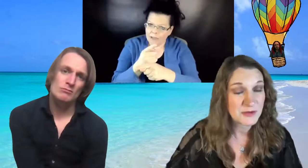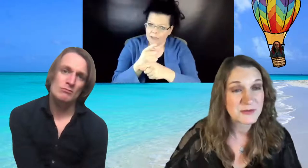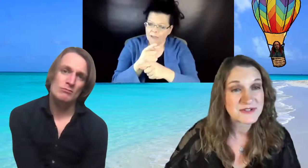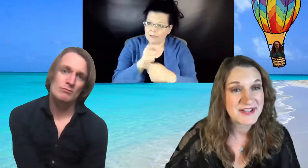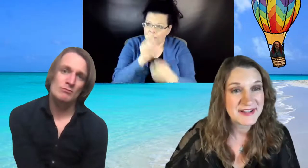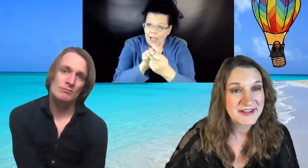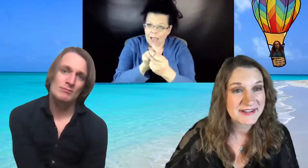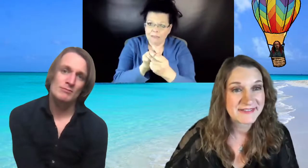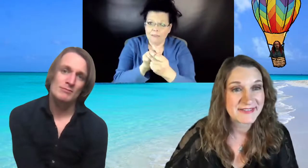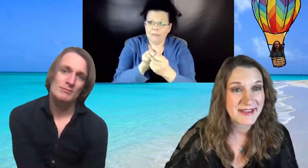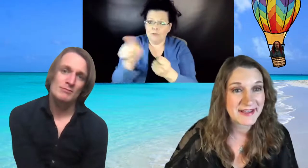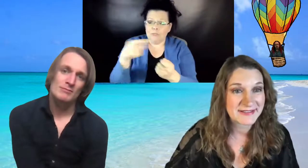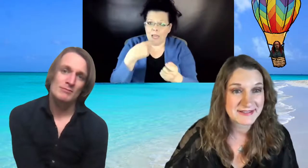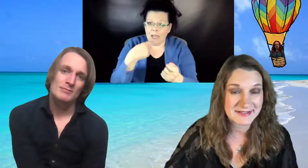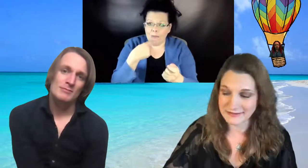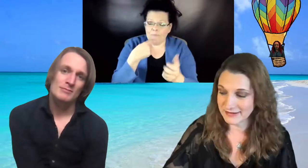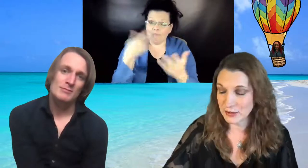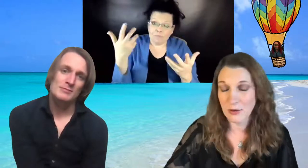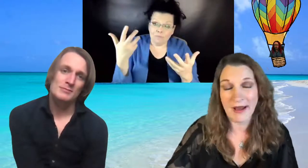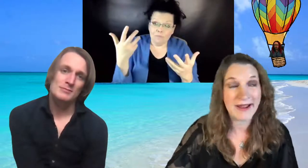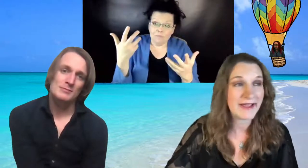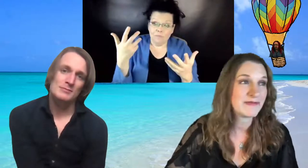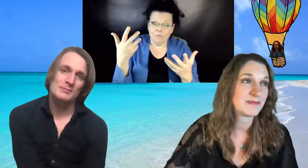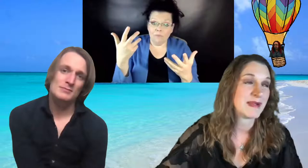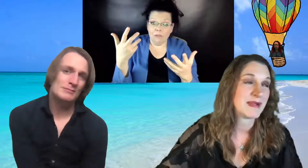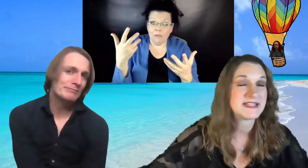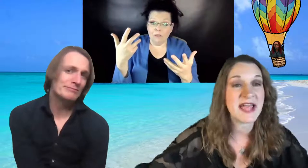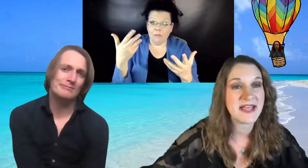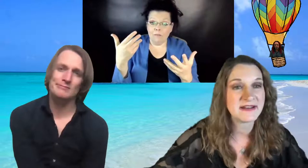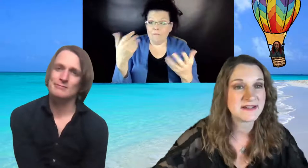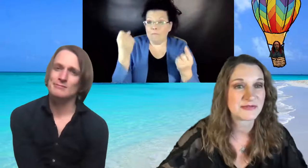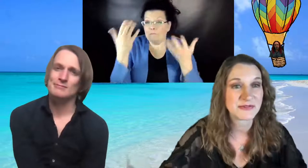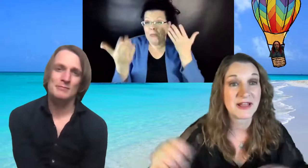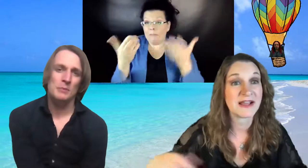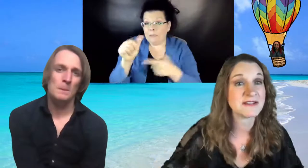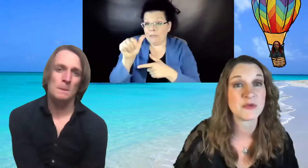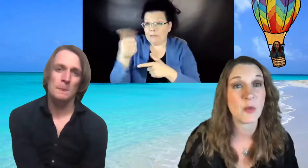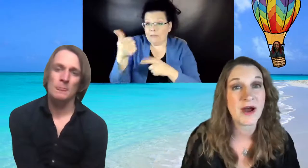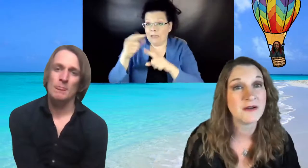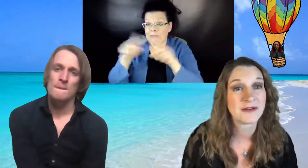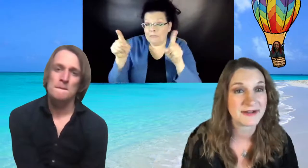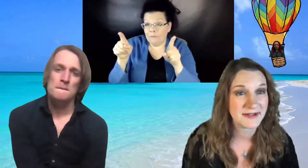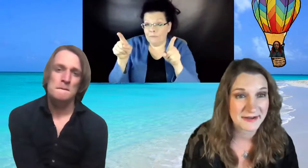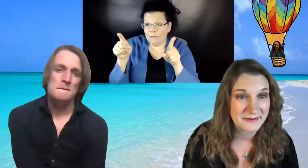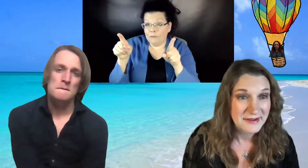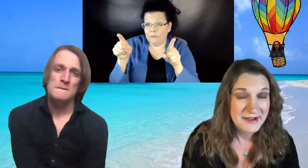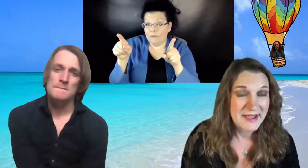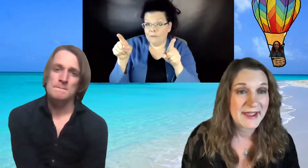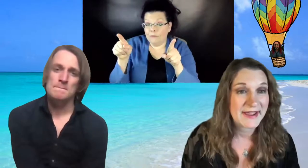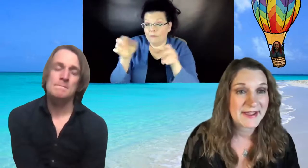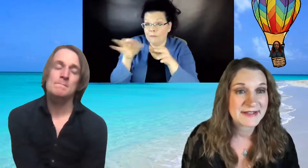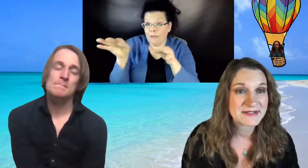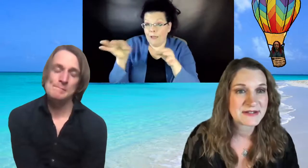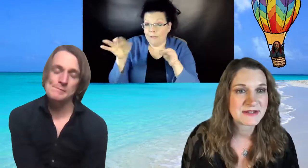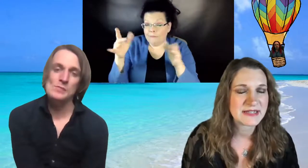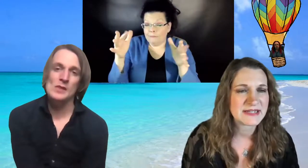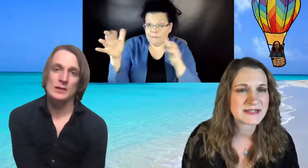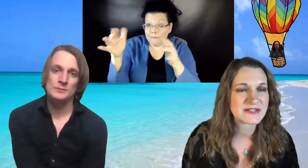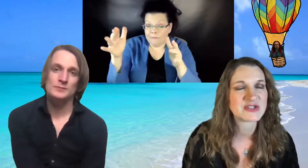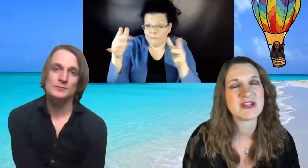John. What you were saying is that, you know, I have maybe 10 different lines in the water right now.